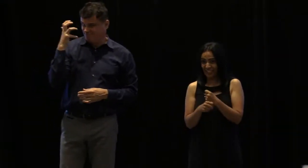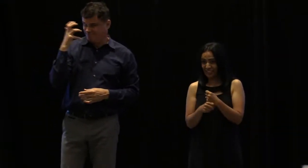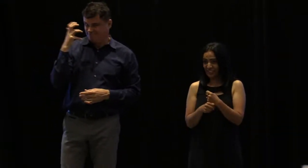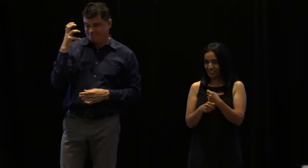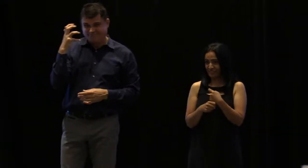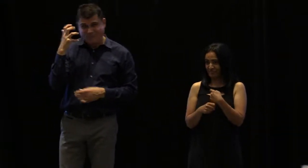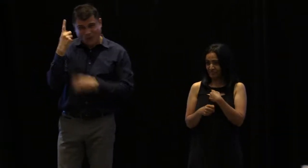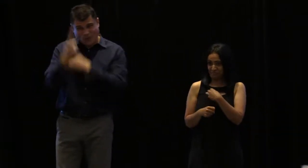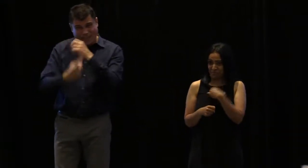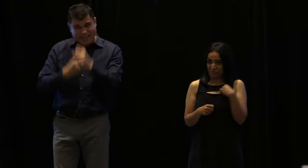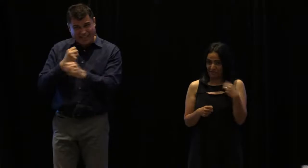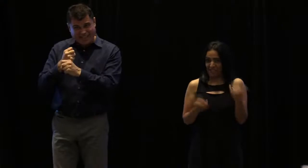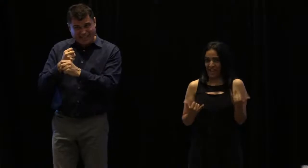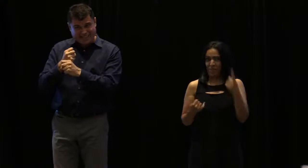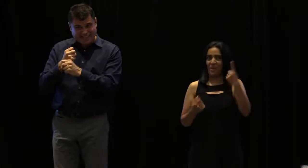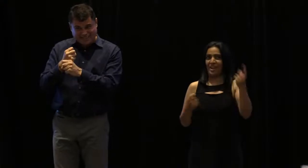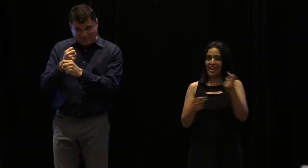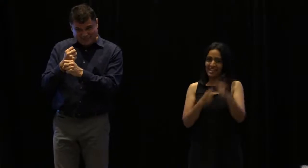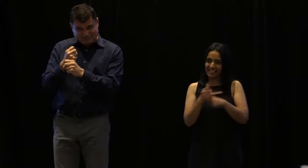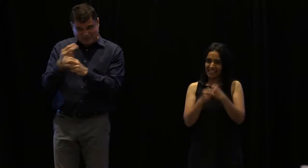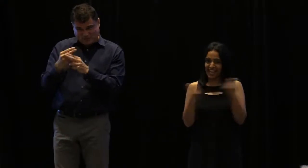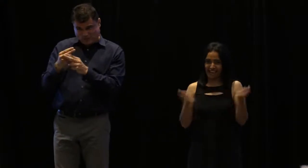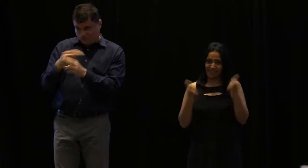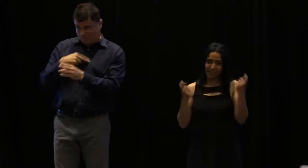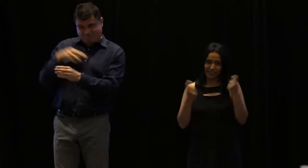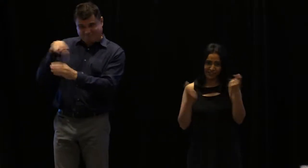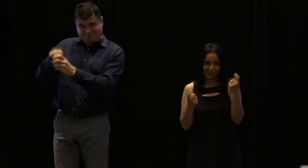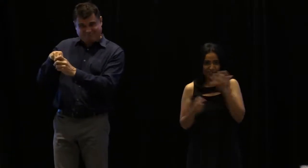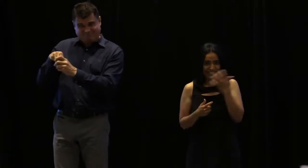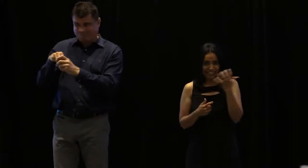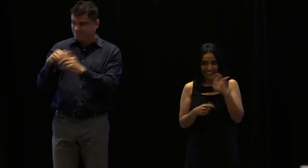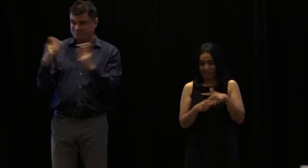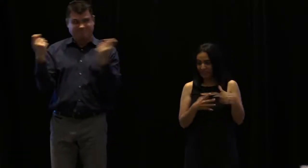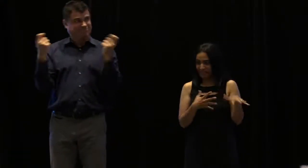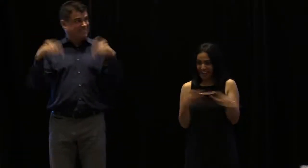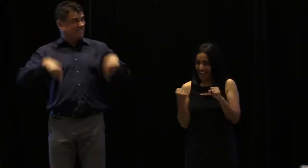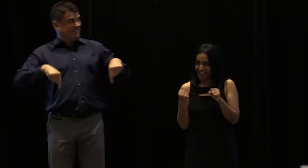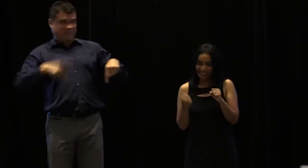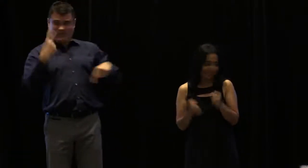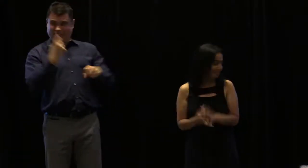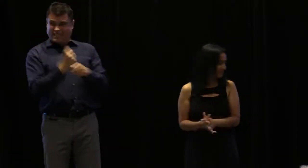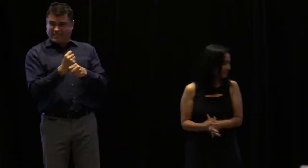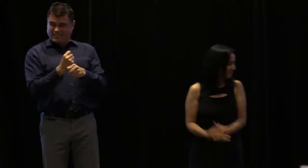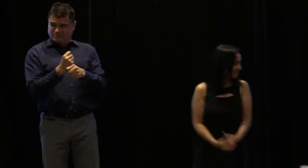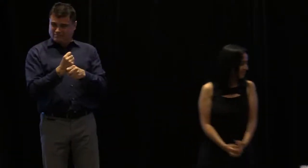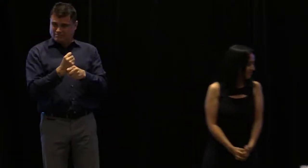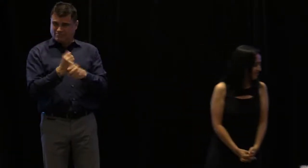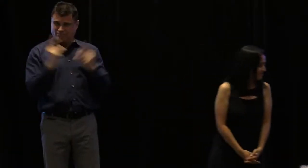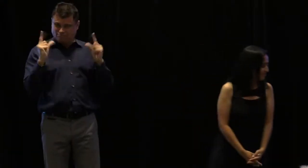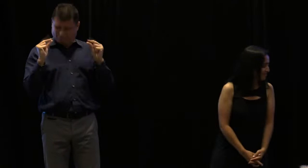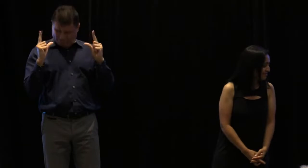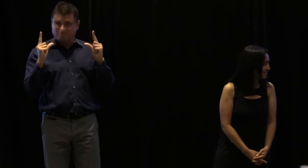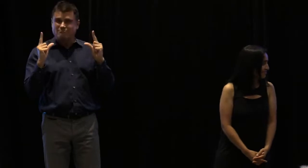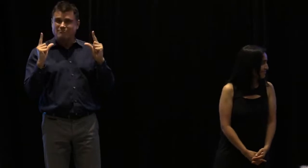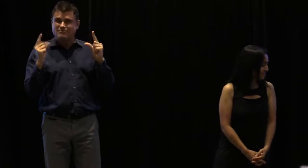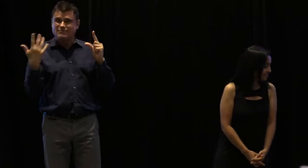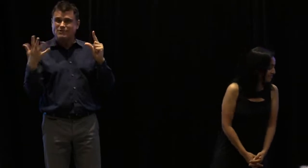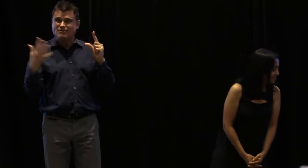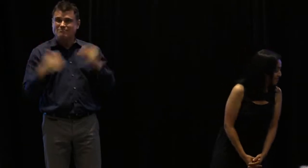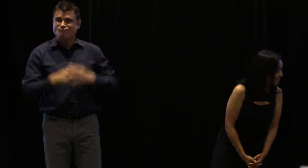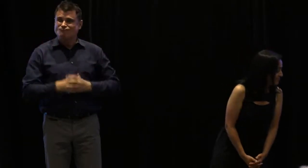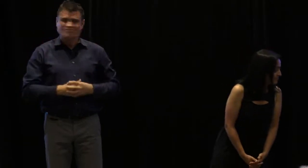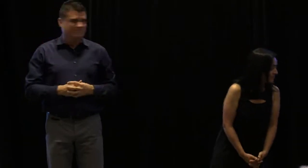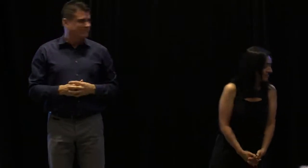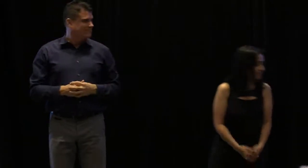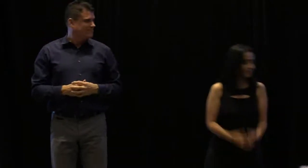I cannot believe it has been a year that I've been the president, but also a year of the Accessible BC